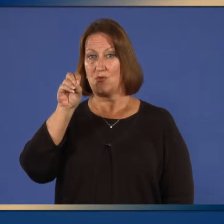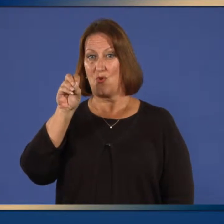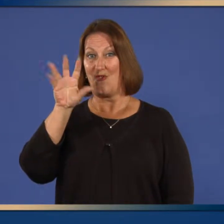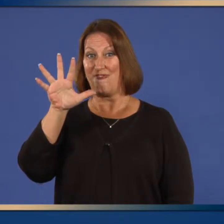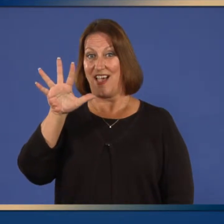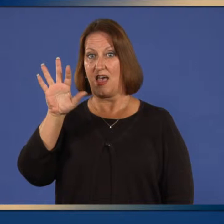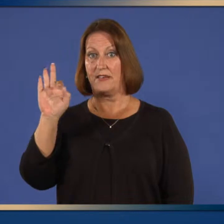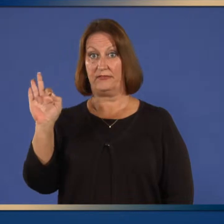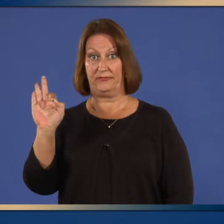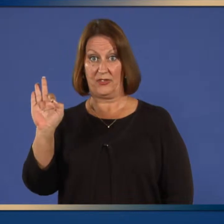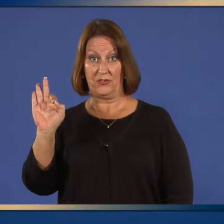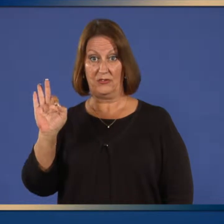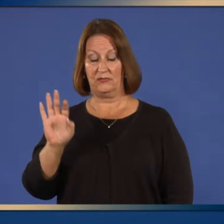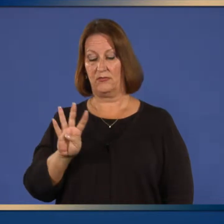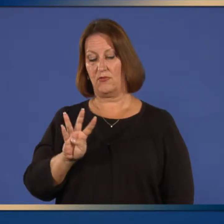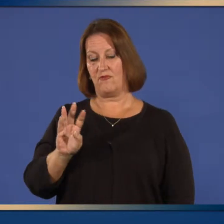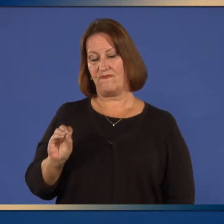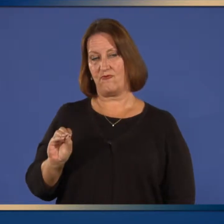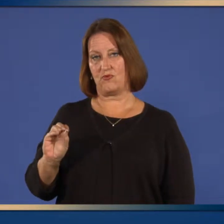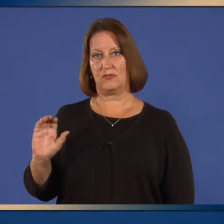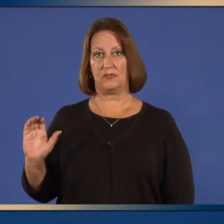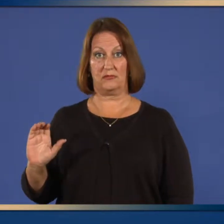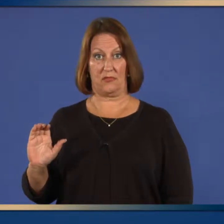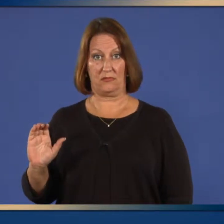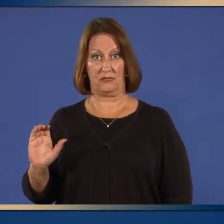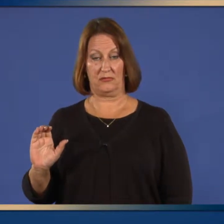or 40 degrees Celsius